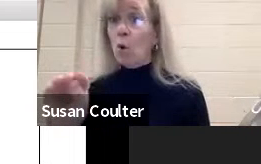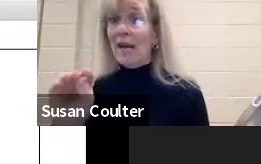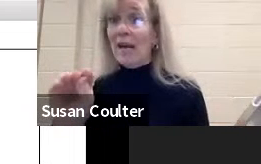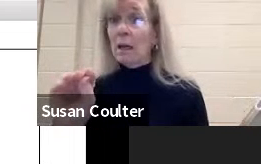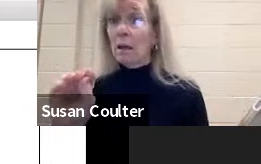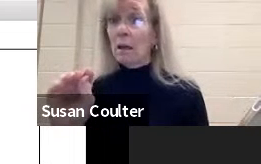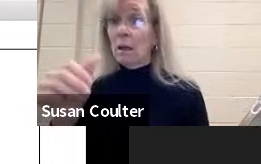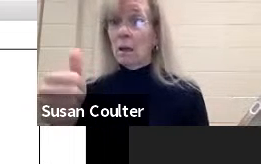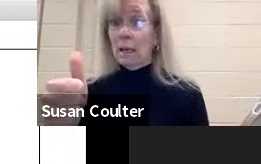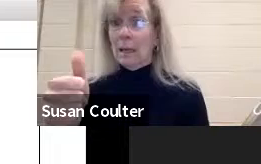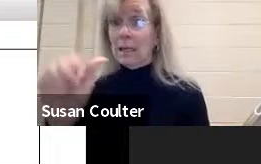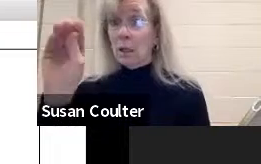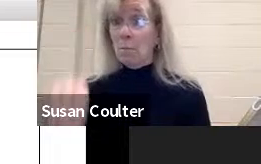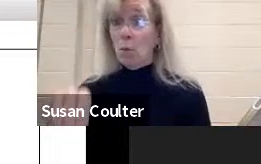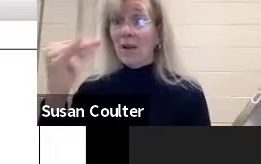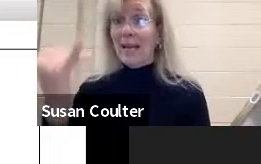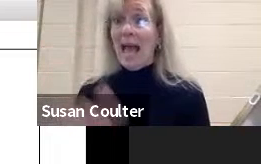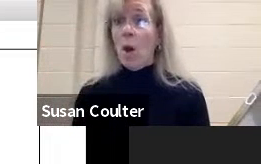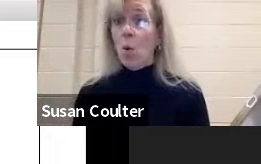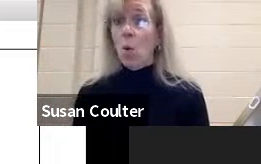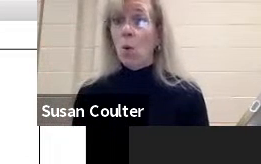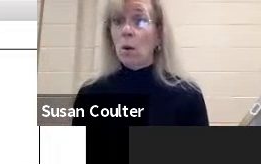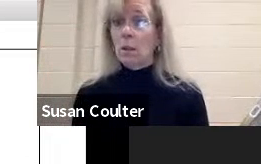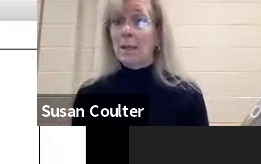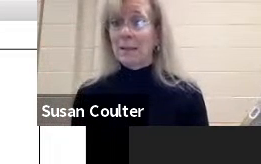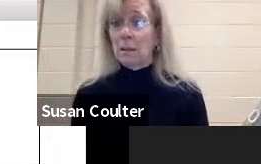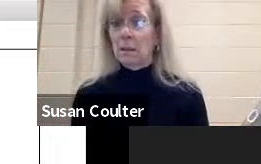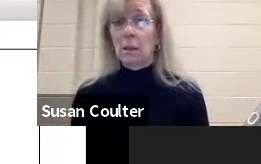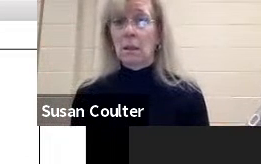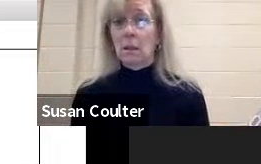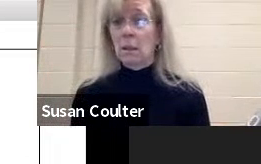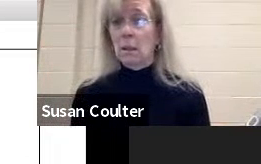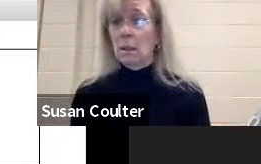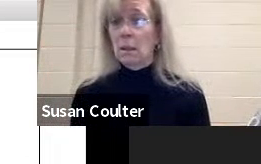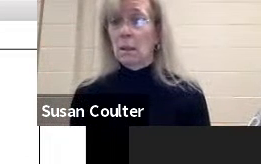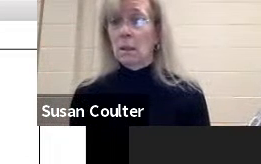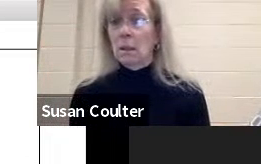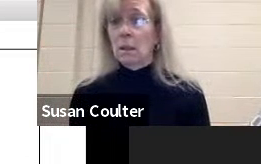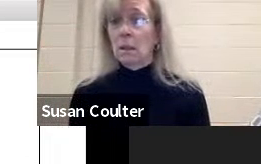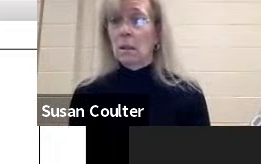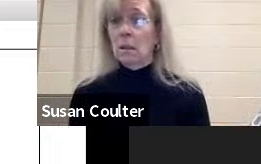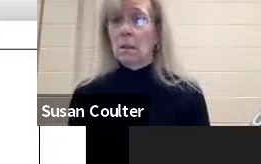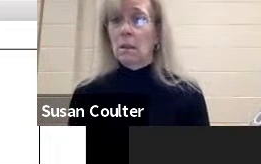Is it moving? Is it moving now? Yes.